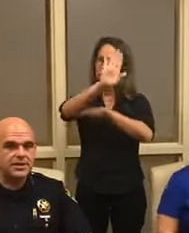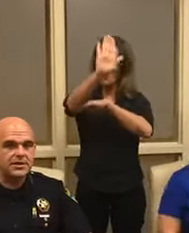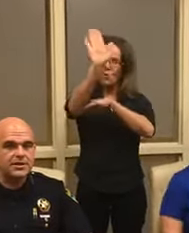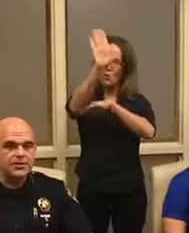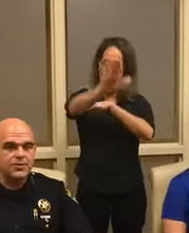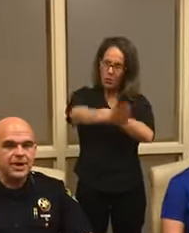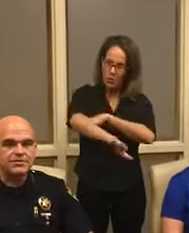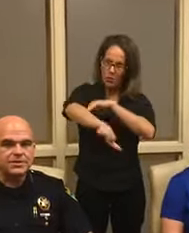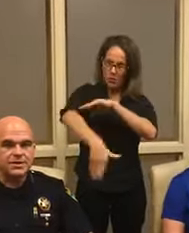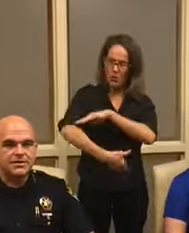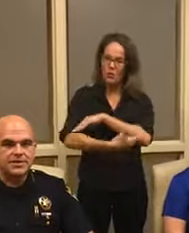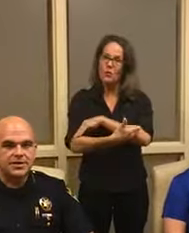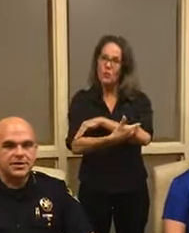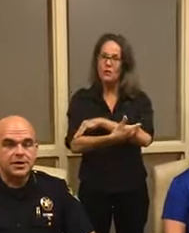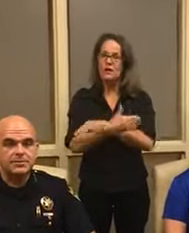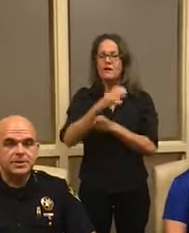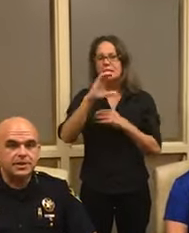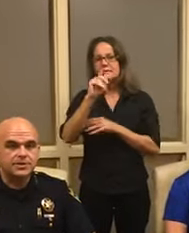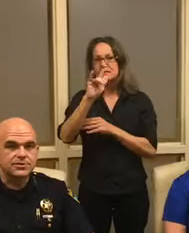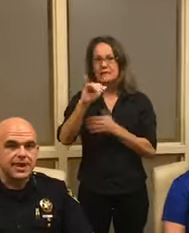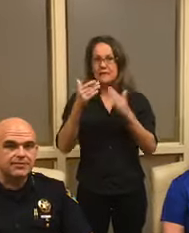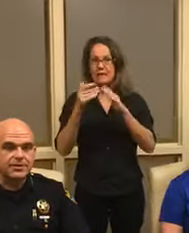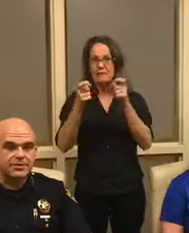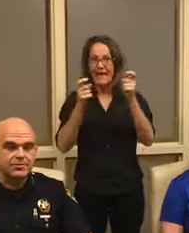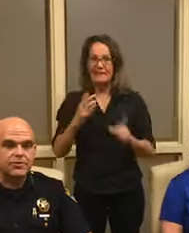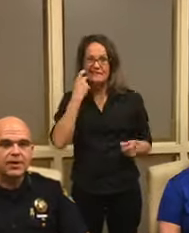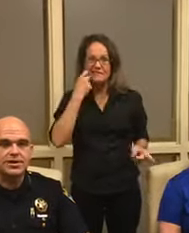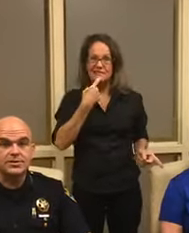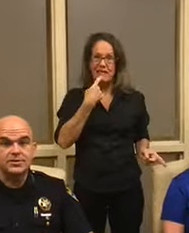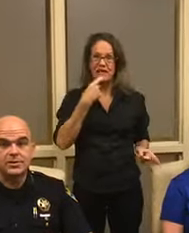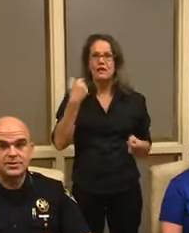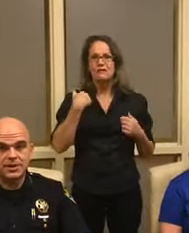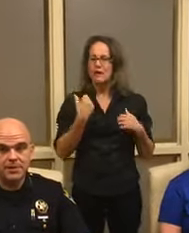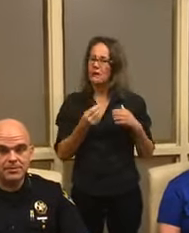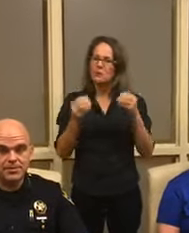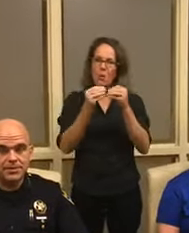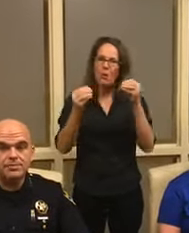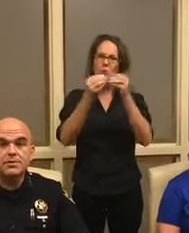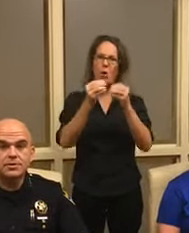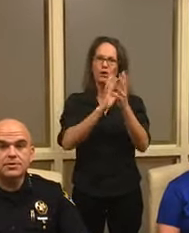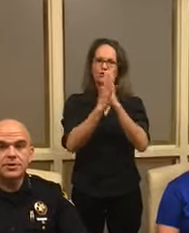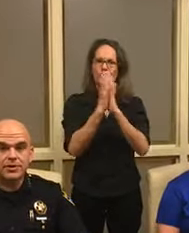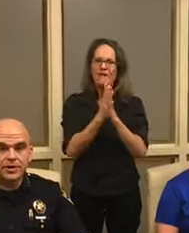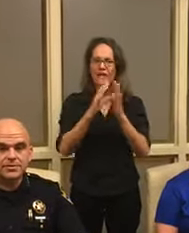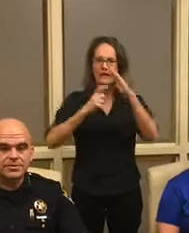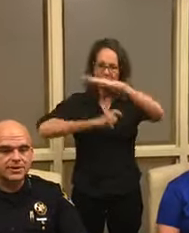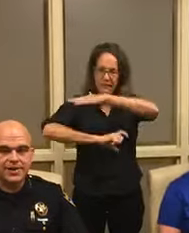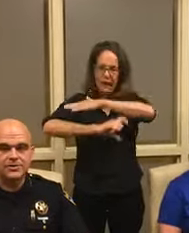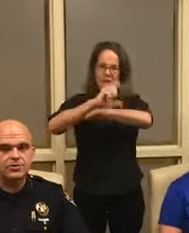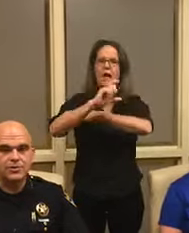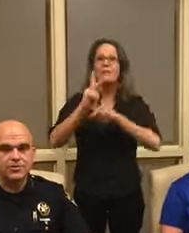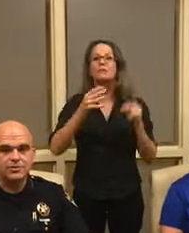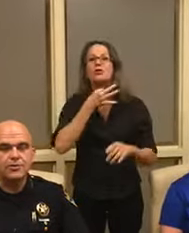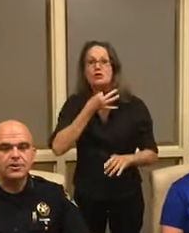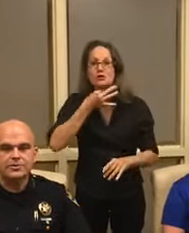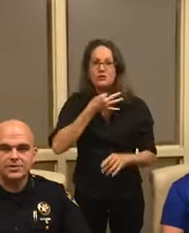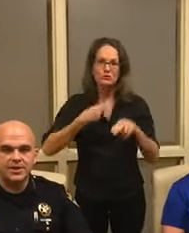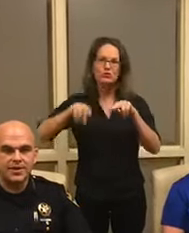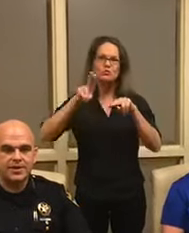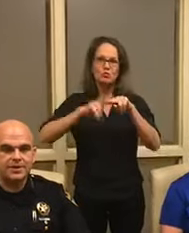said, we have seen an uptick in traffic. We realize the sun has come up. People are curious, and that's normal.